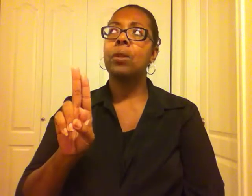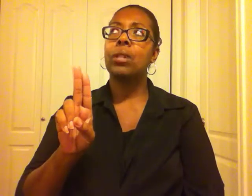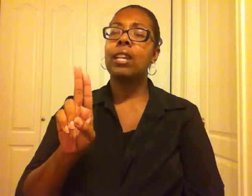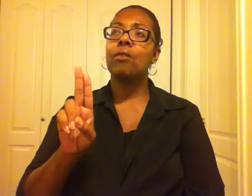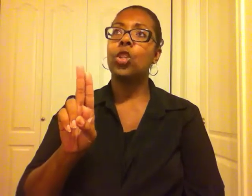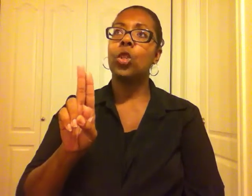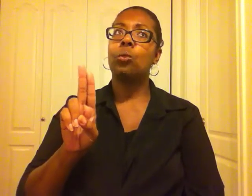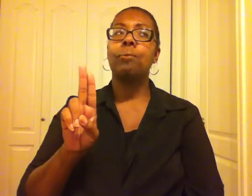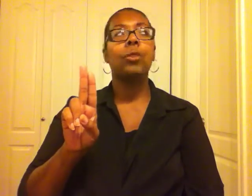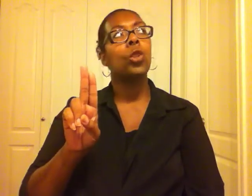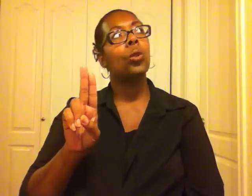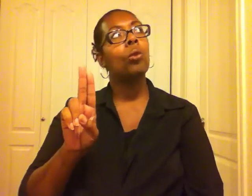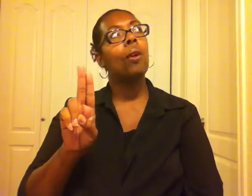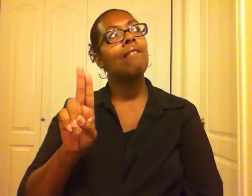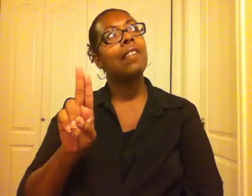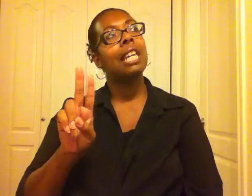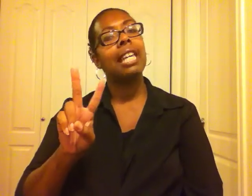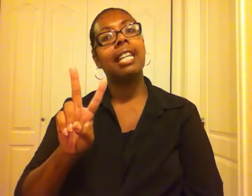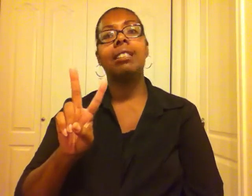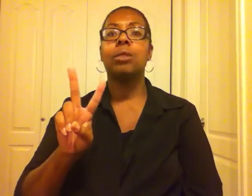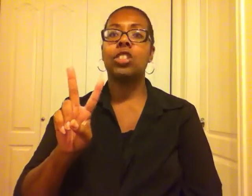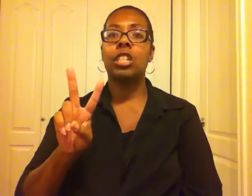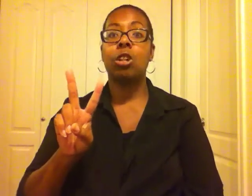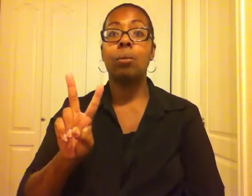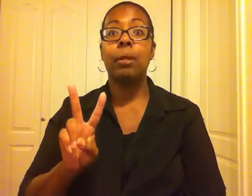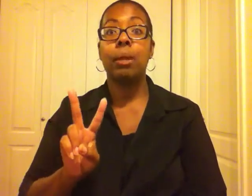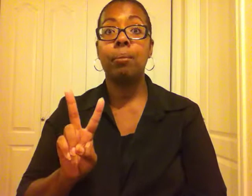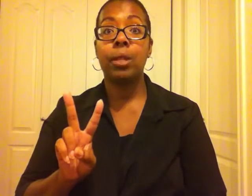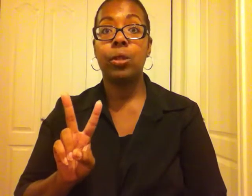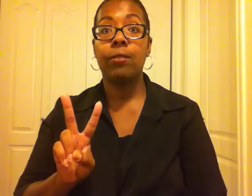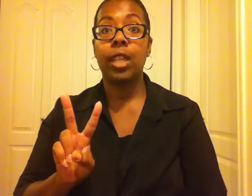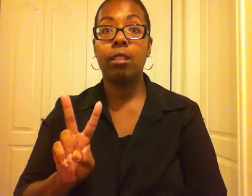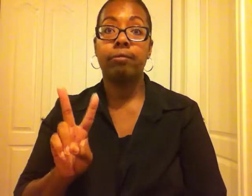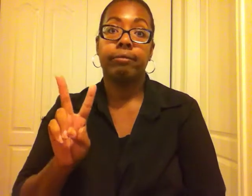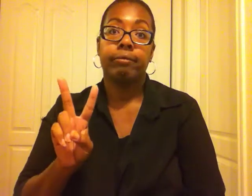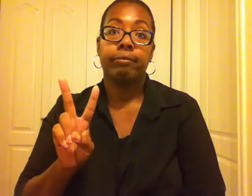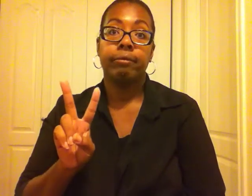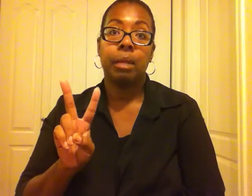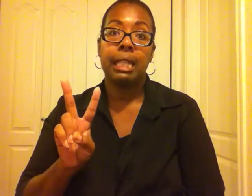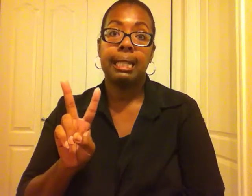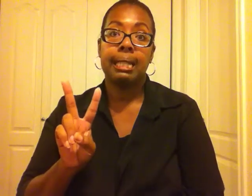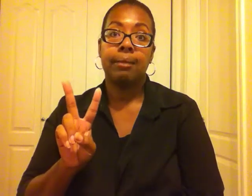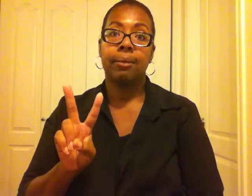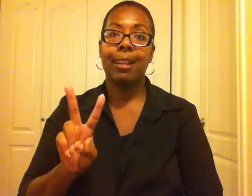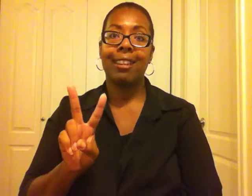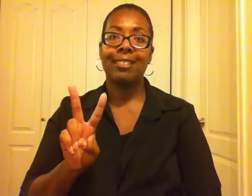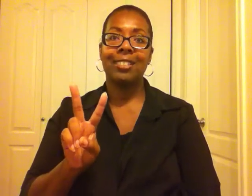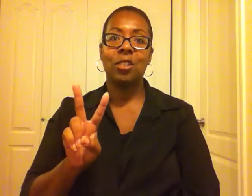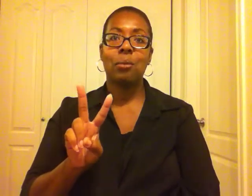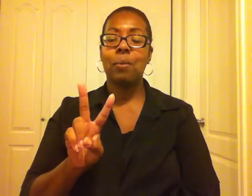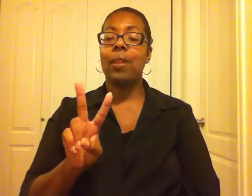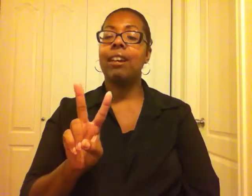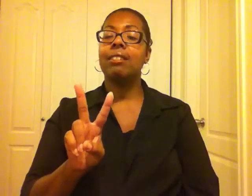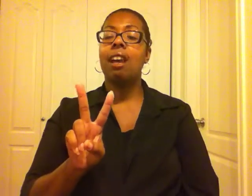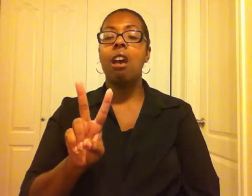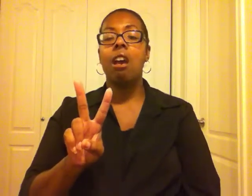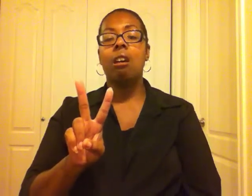What's after U? U, V. We're just going to open them up and do a V. Peace, right? You can remember that?